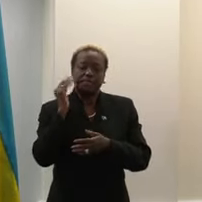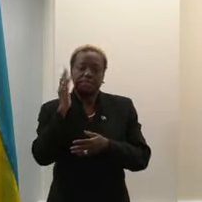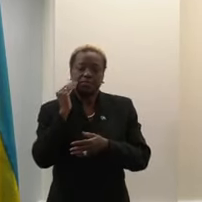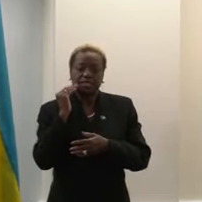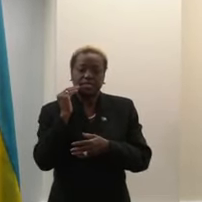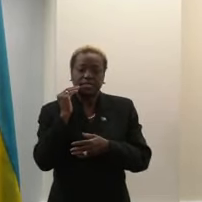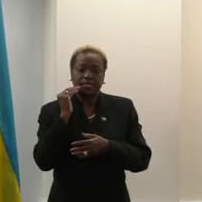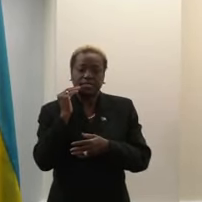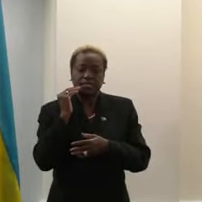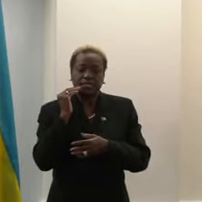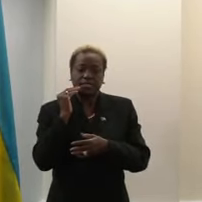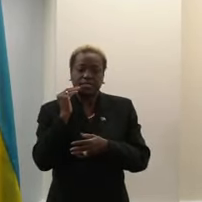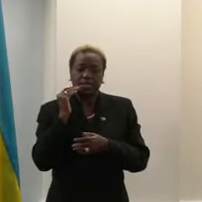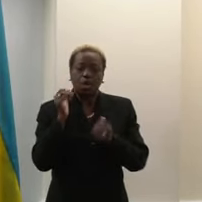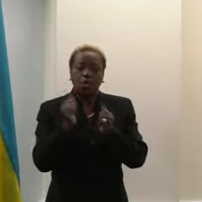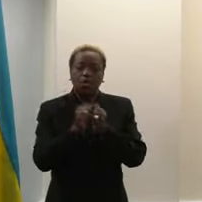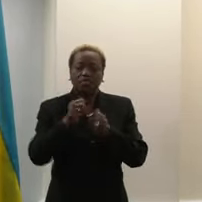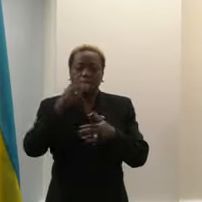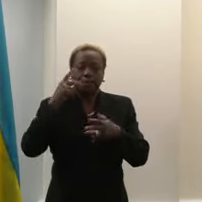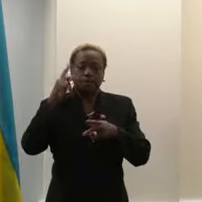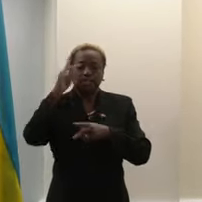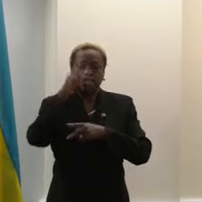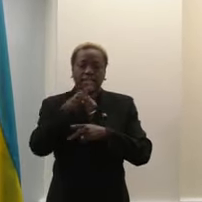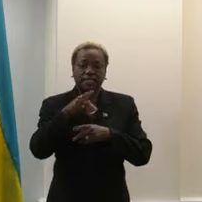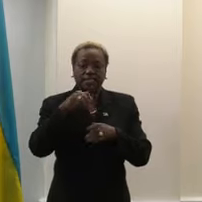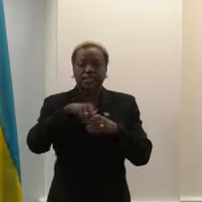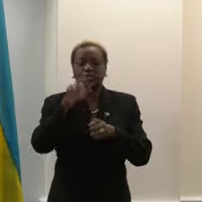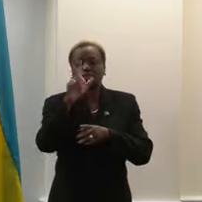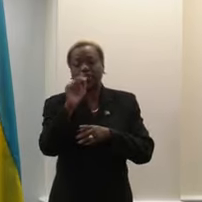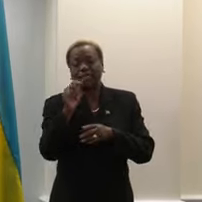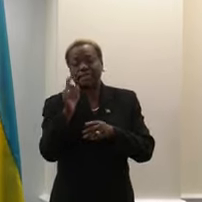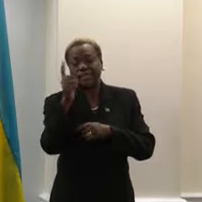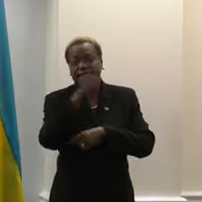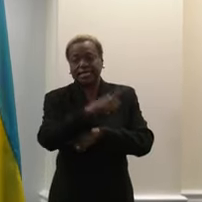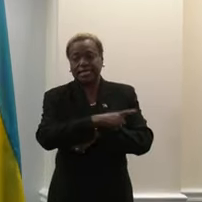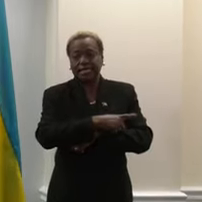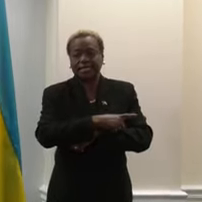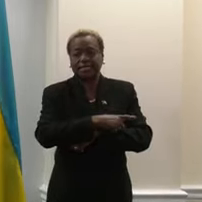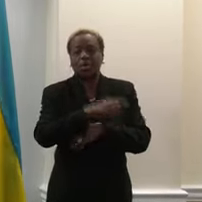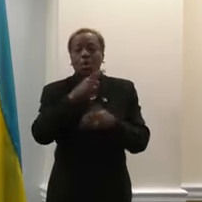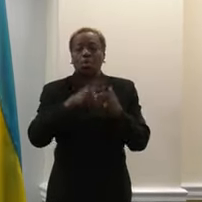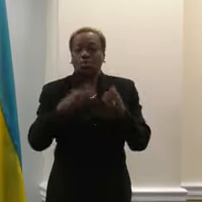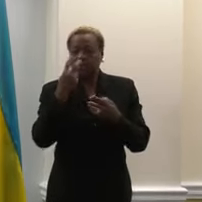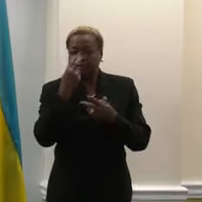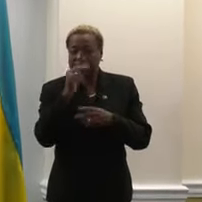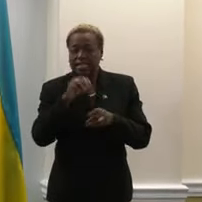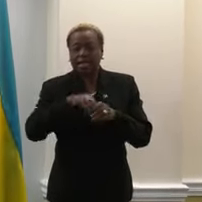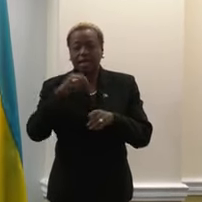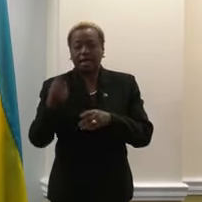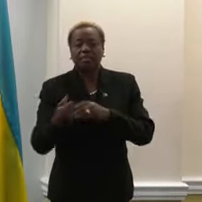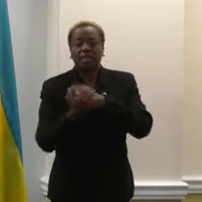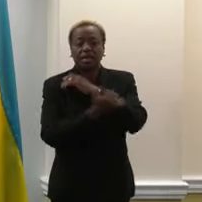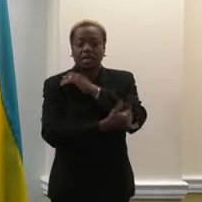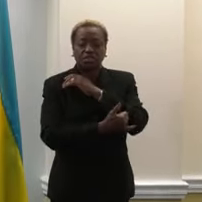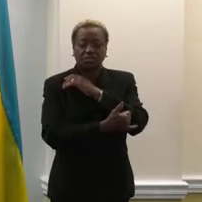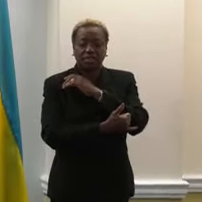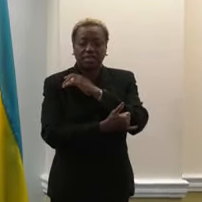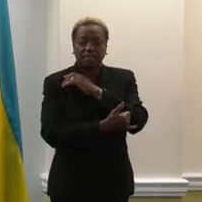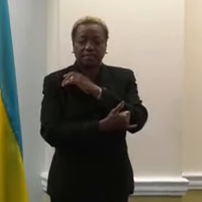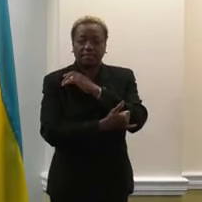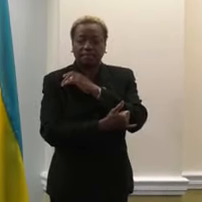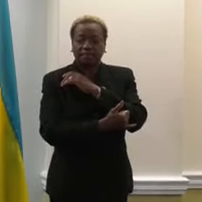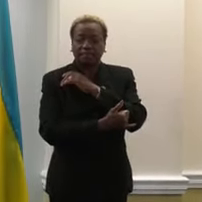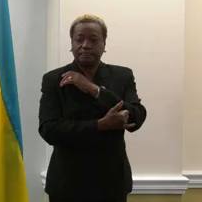the projected surge, say 20 days, what we have seen in other countries